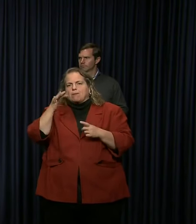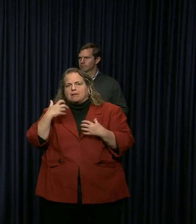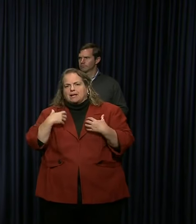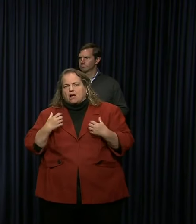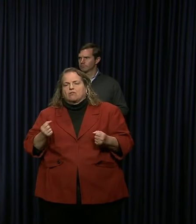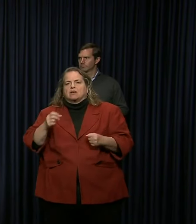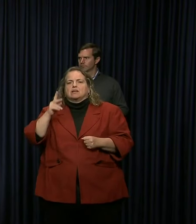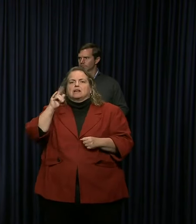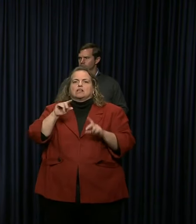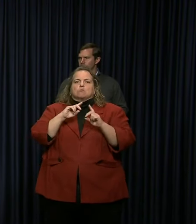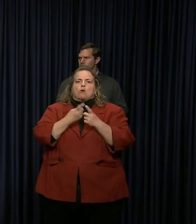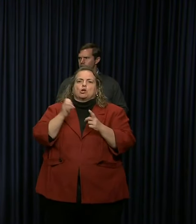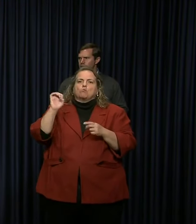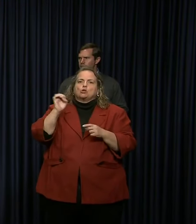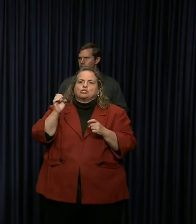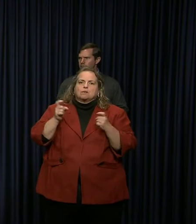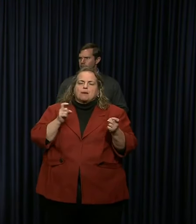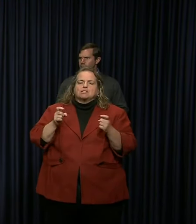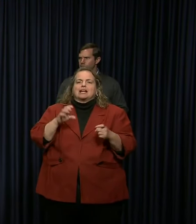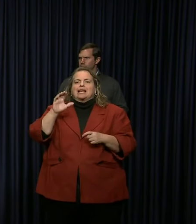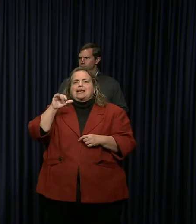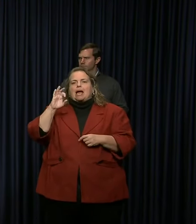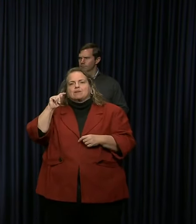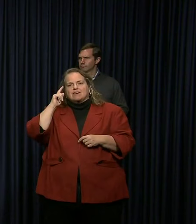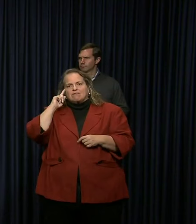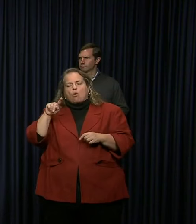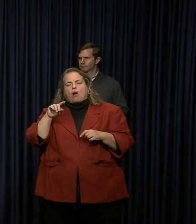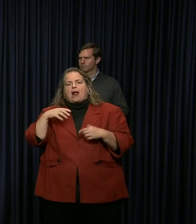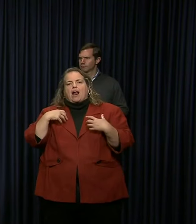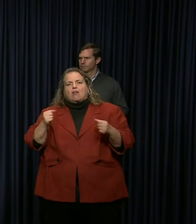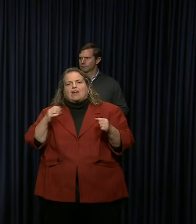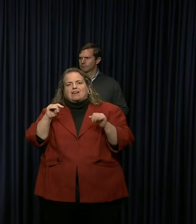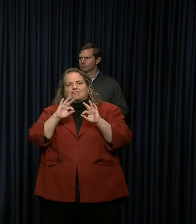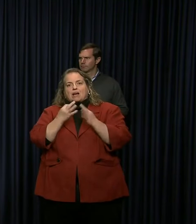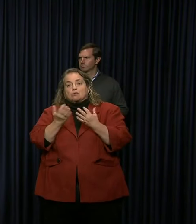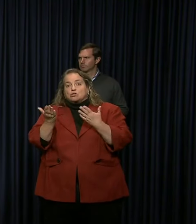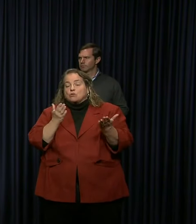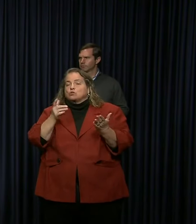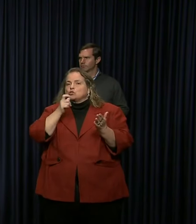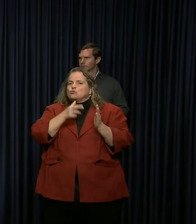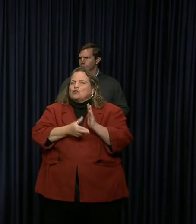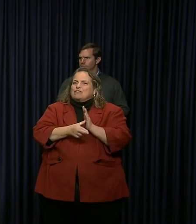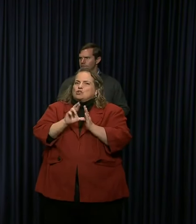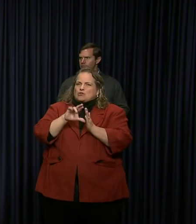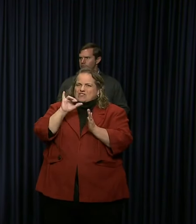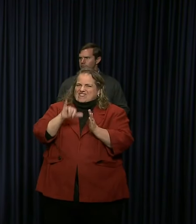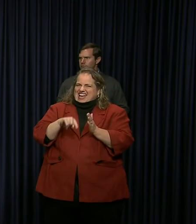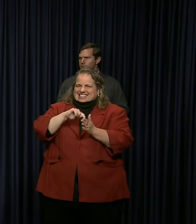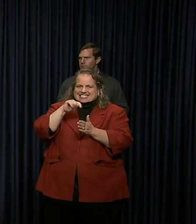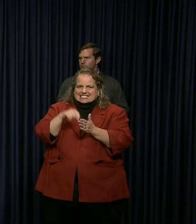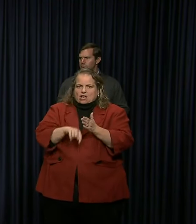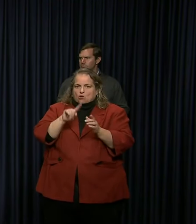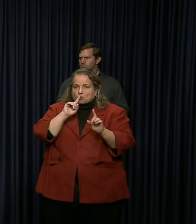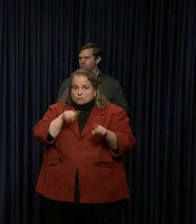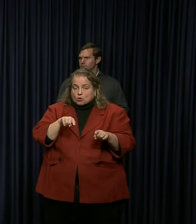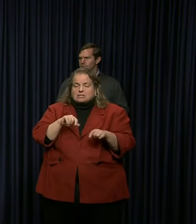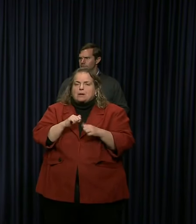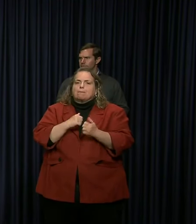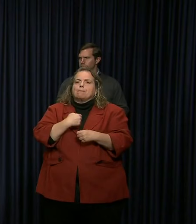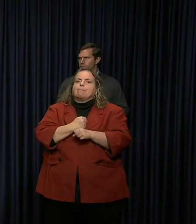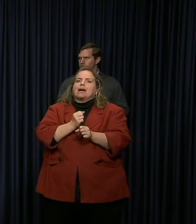Management, also the Cabinet for Health and Family Services, who review these detailed reports and make very, very